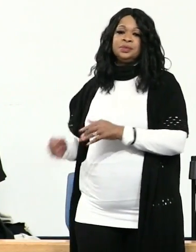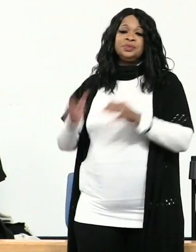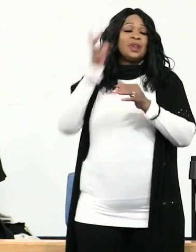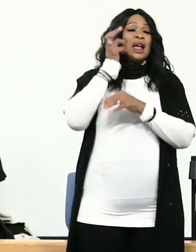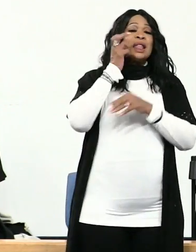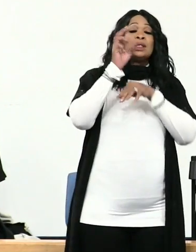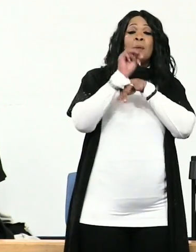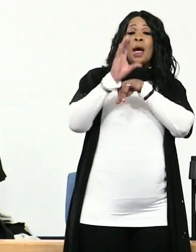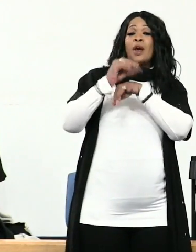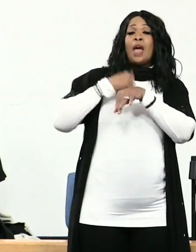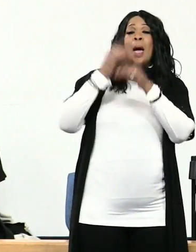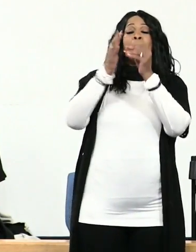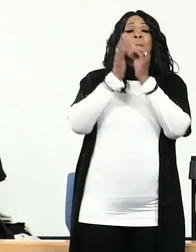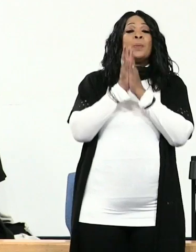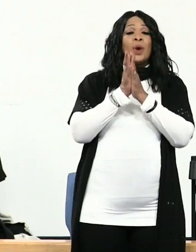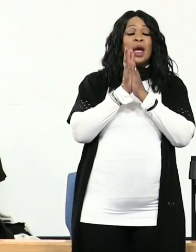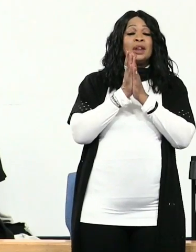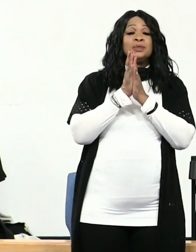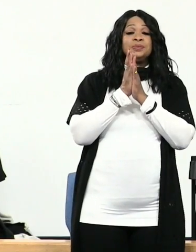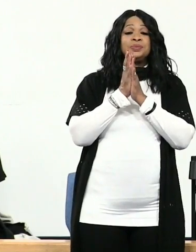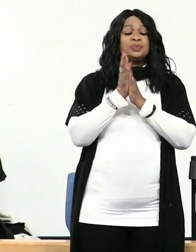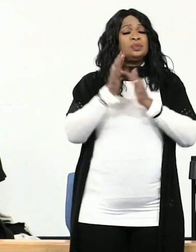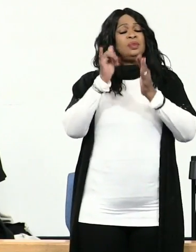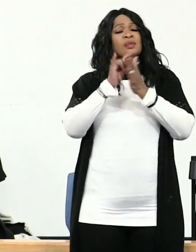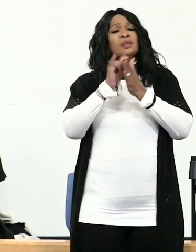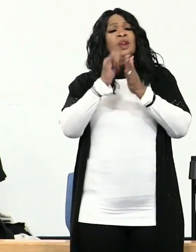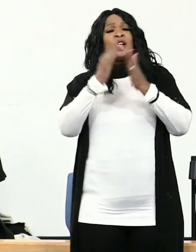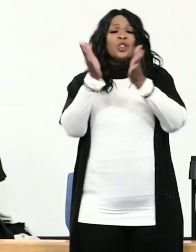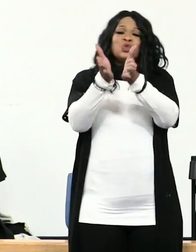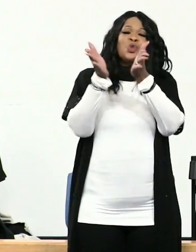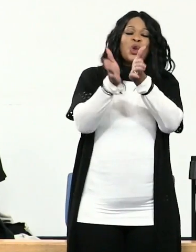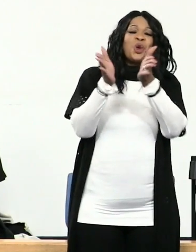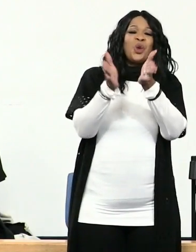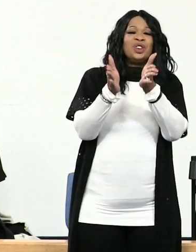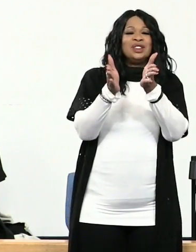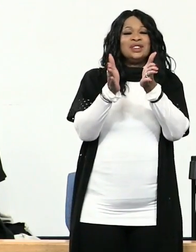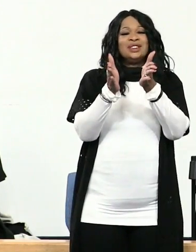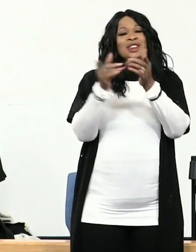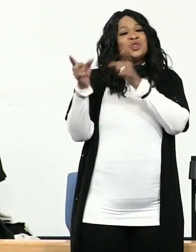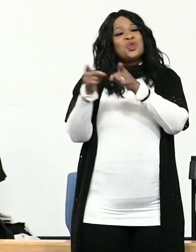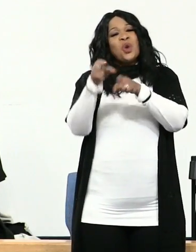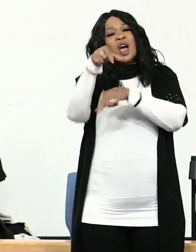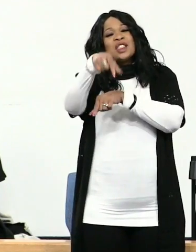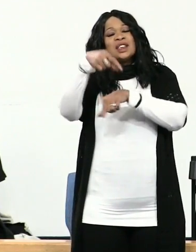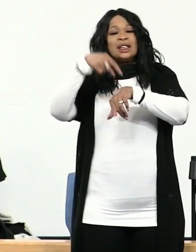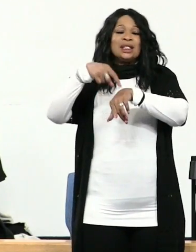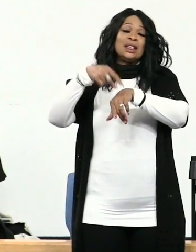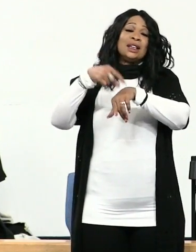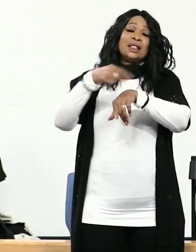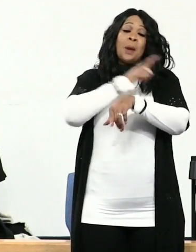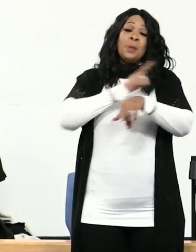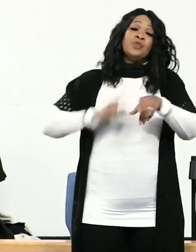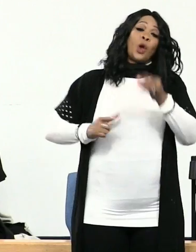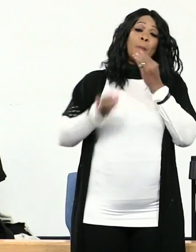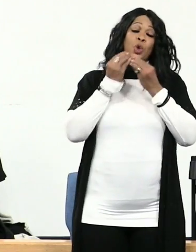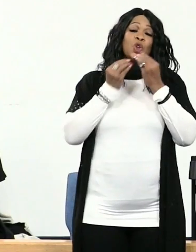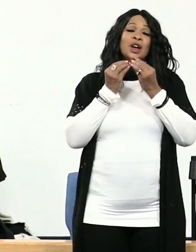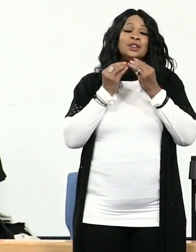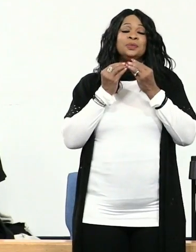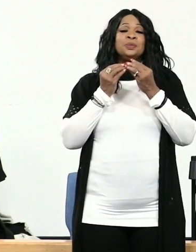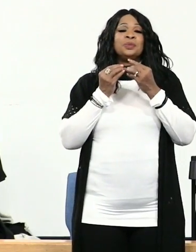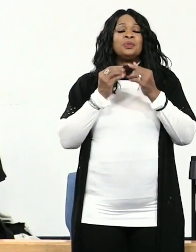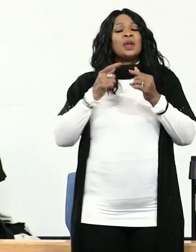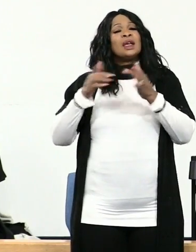Listen, Mount Calvary, I pray that you were encouraged during this time of communion. And let